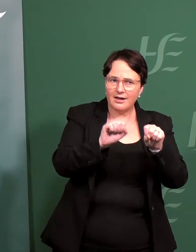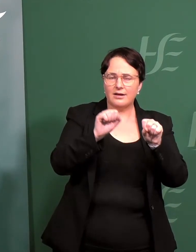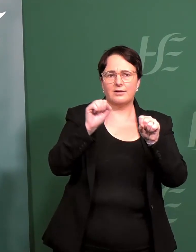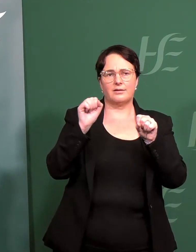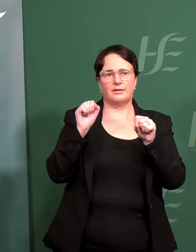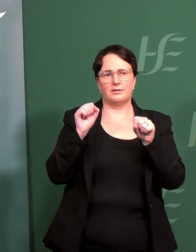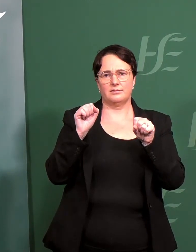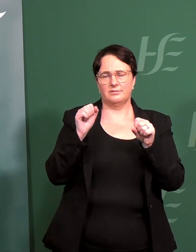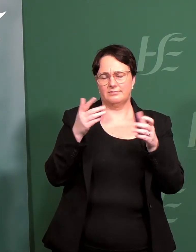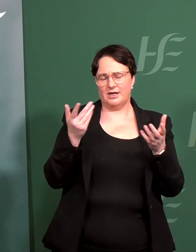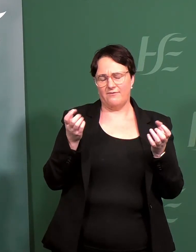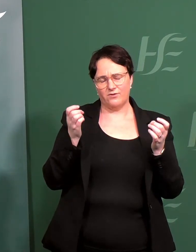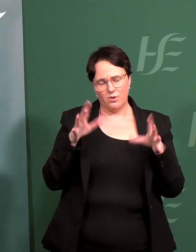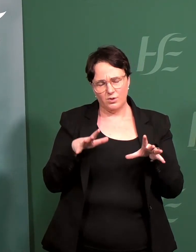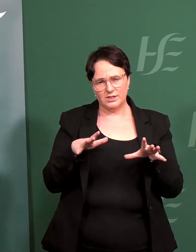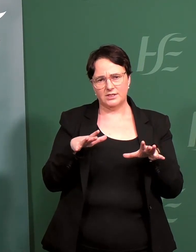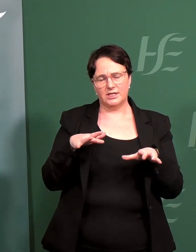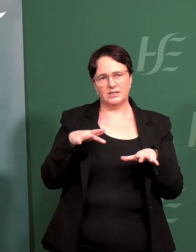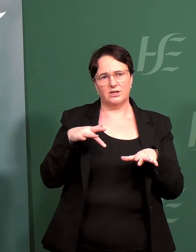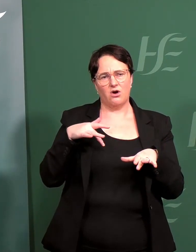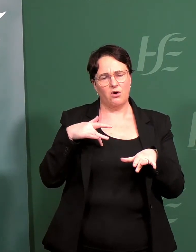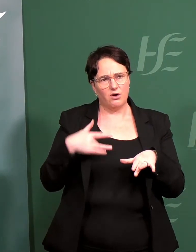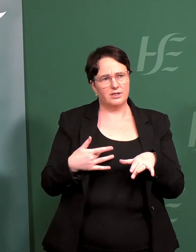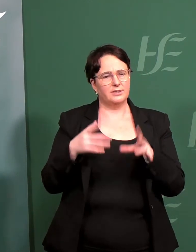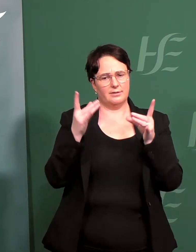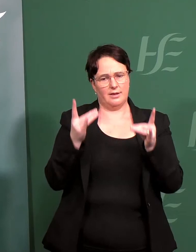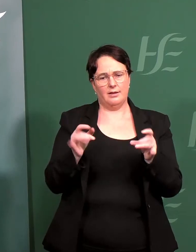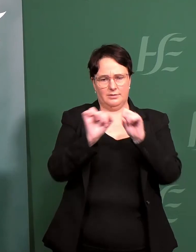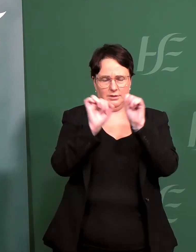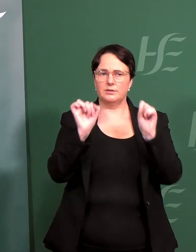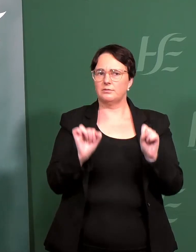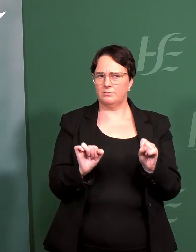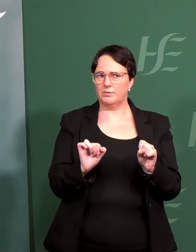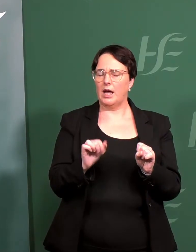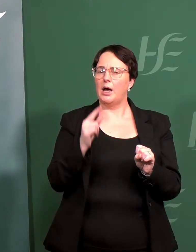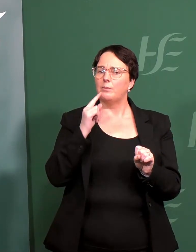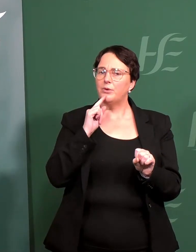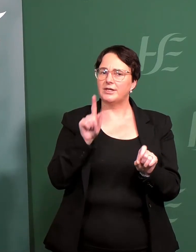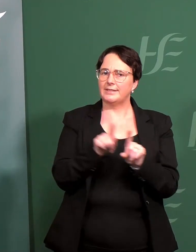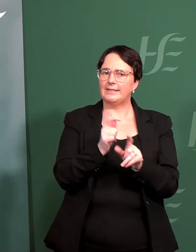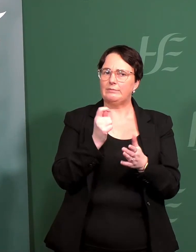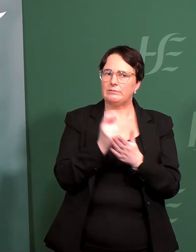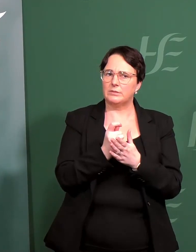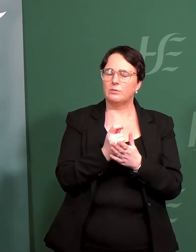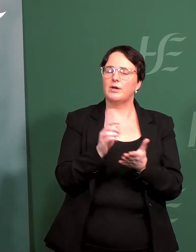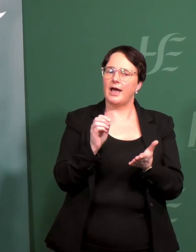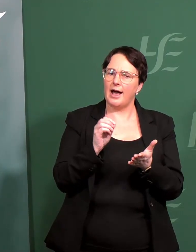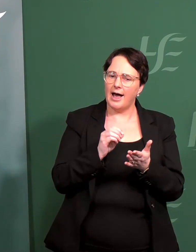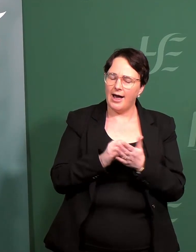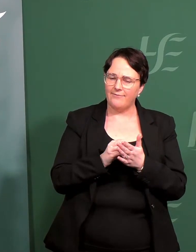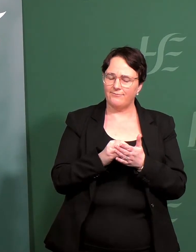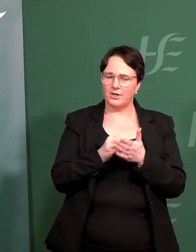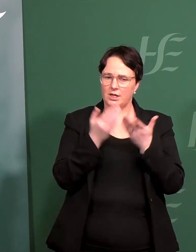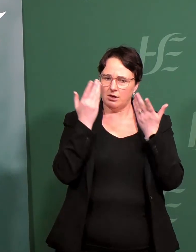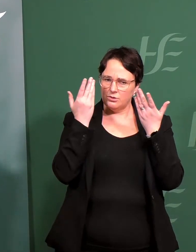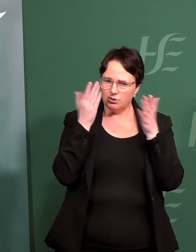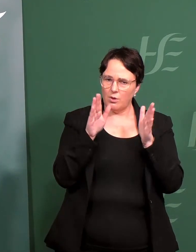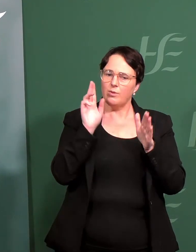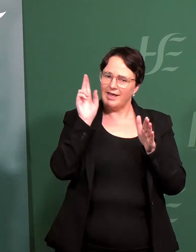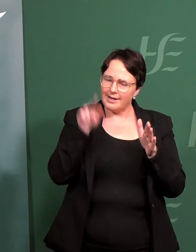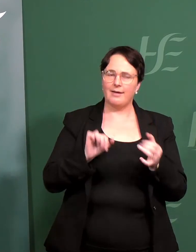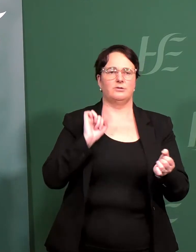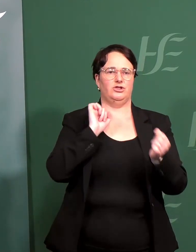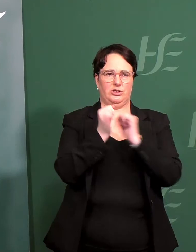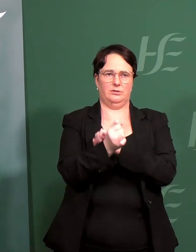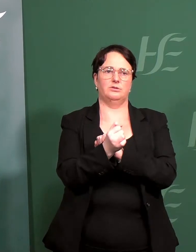has hurt the health system. But acknowledging that we do have a very significant capacity to change. So for